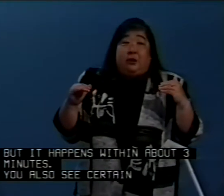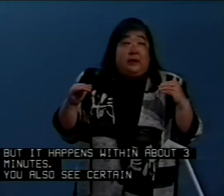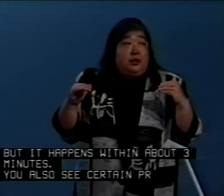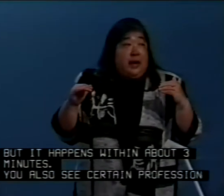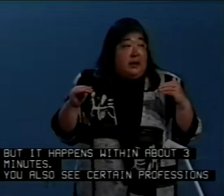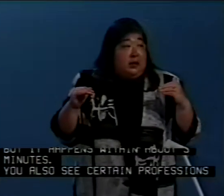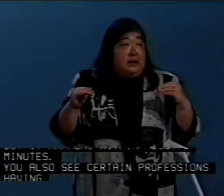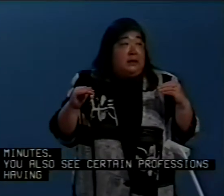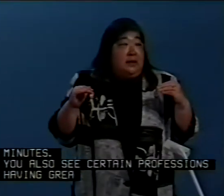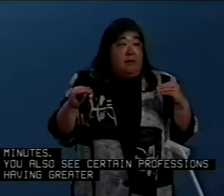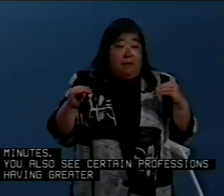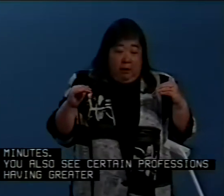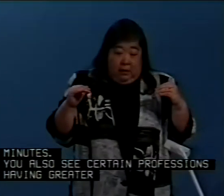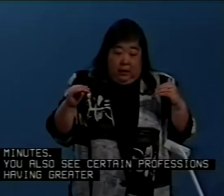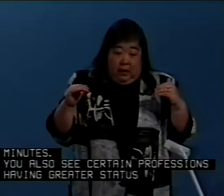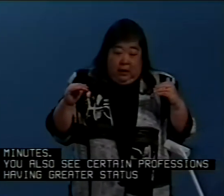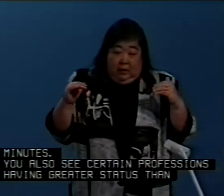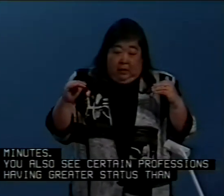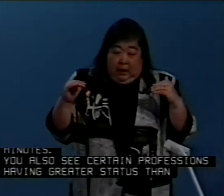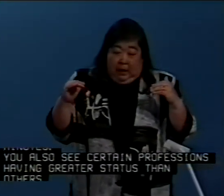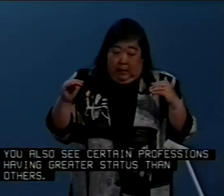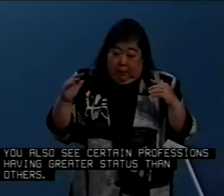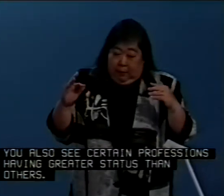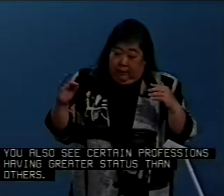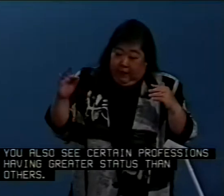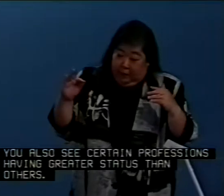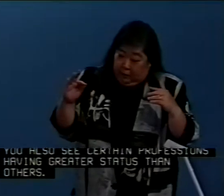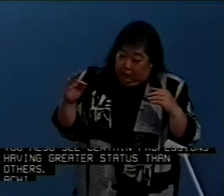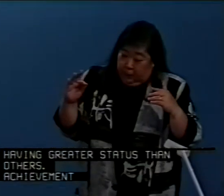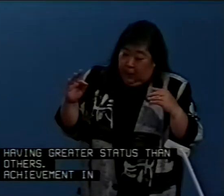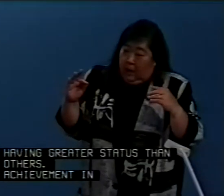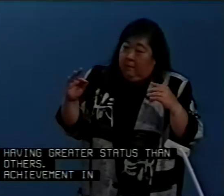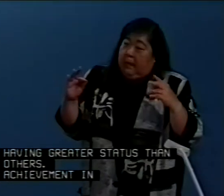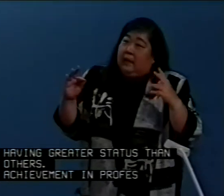and education is another very important value, because